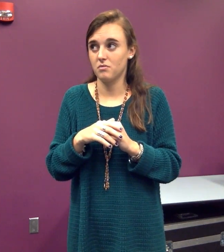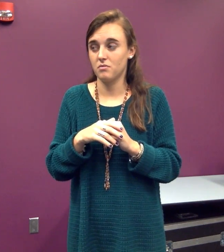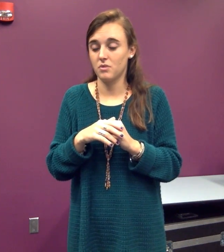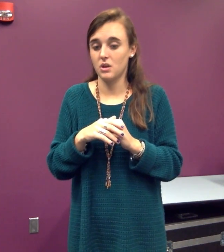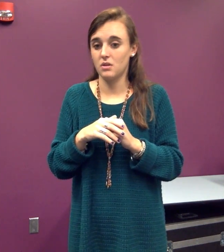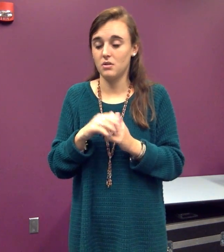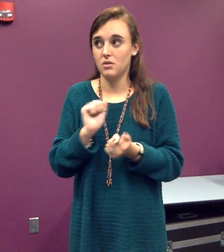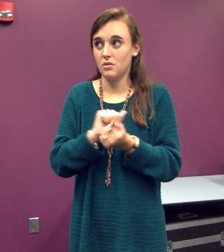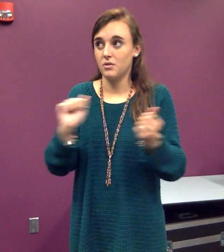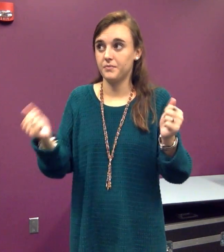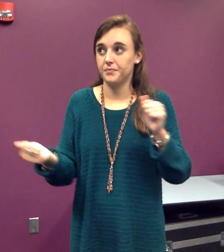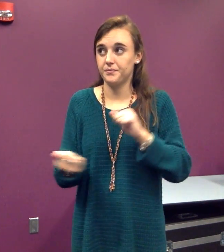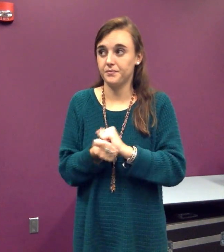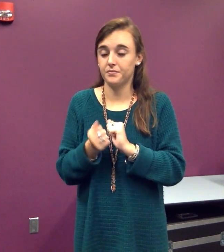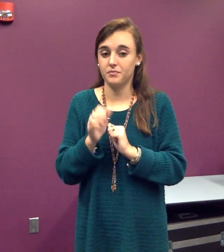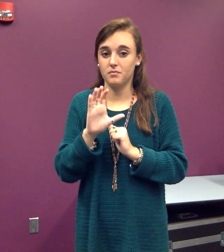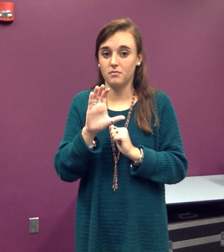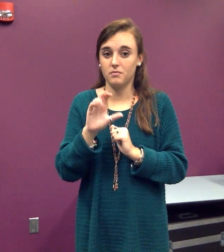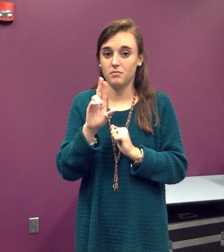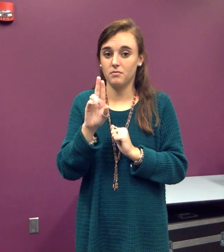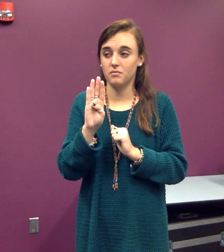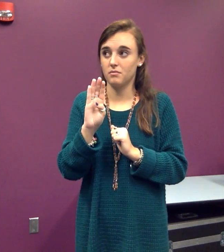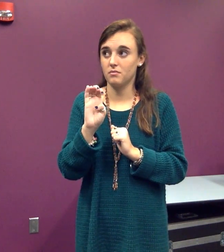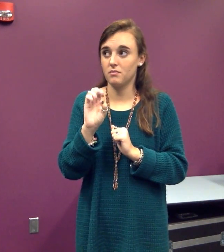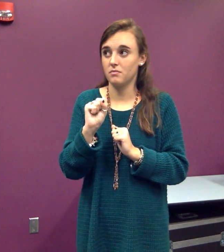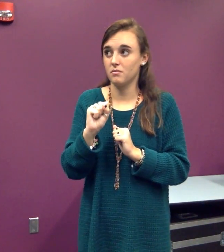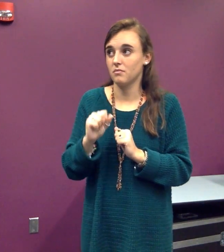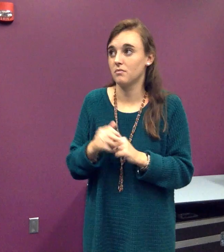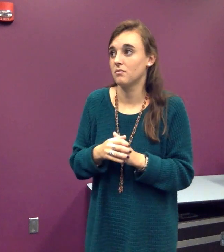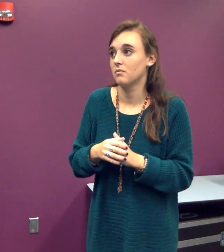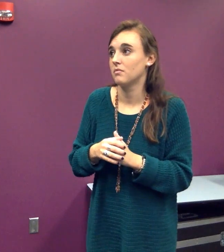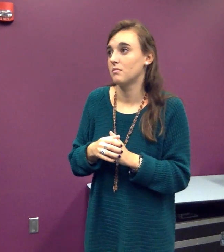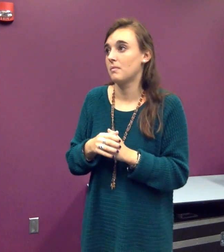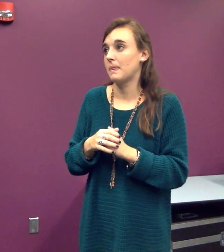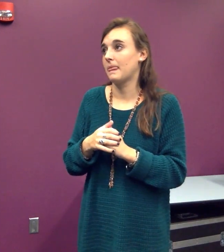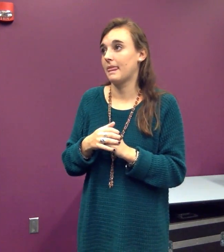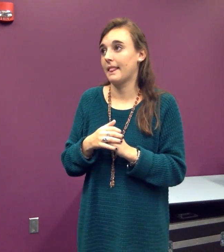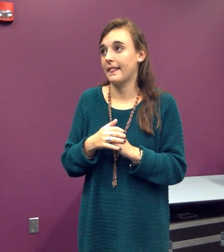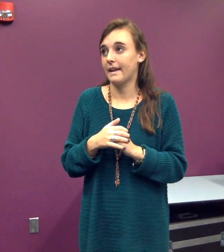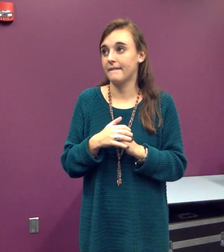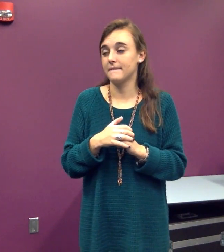Okay, and we'll do the eye above eye level one first.